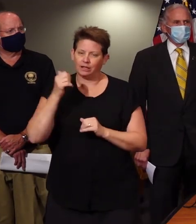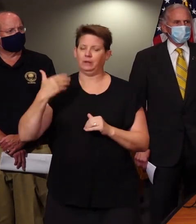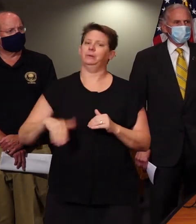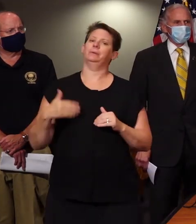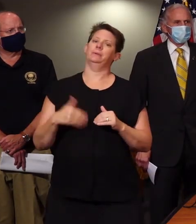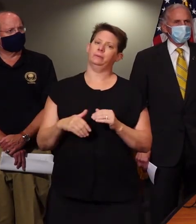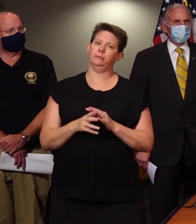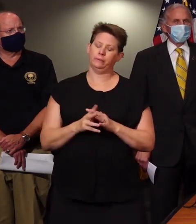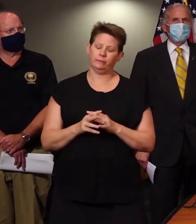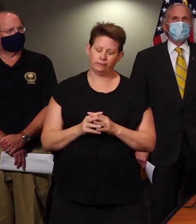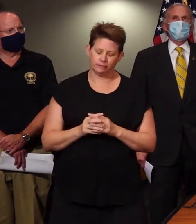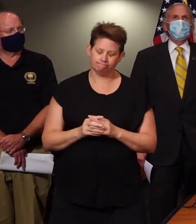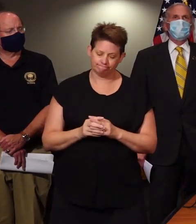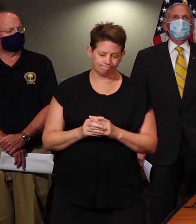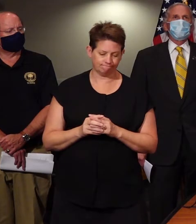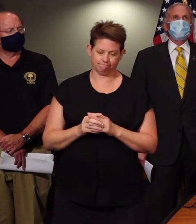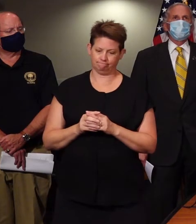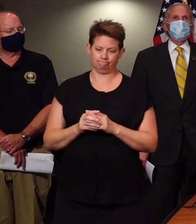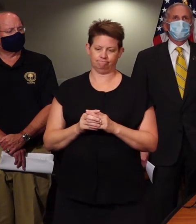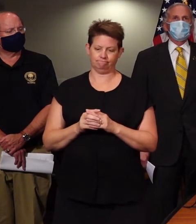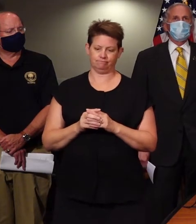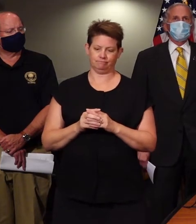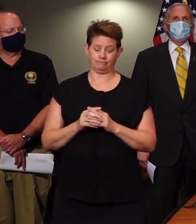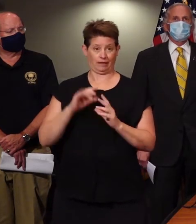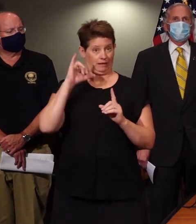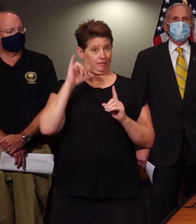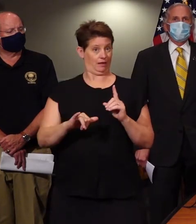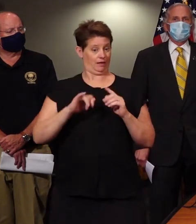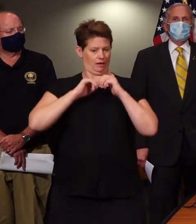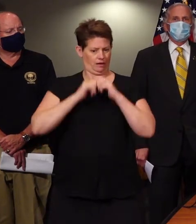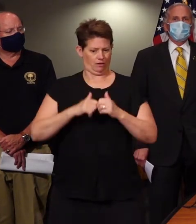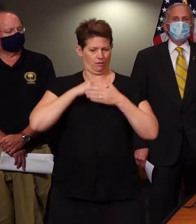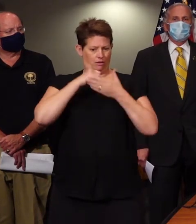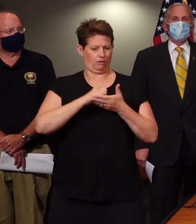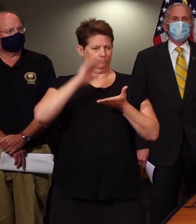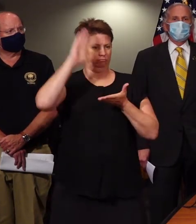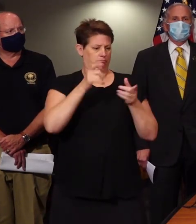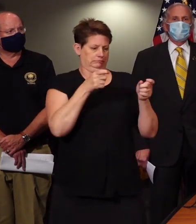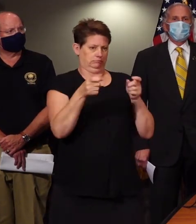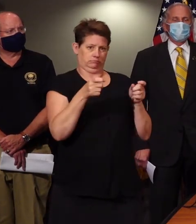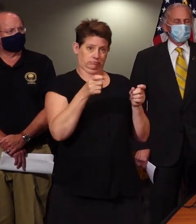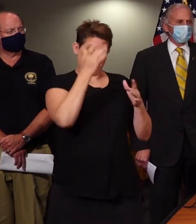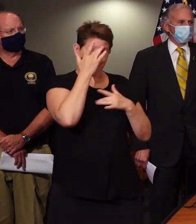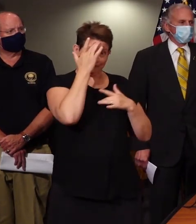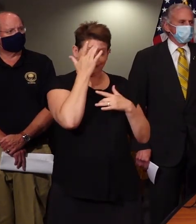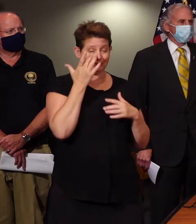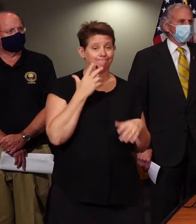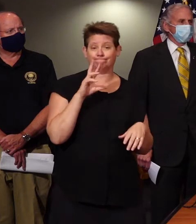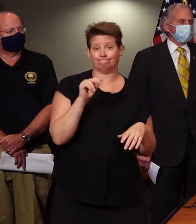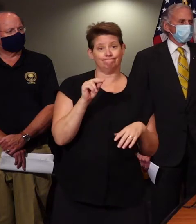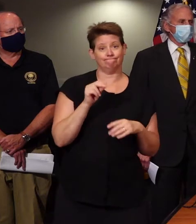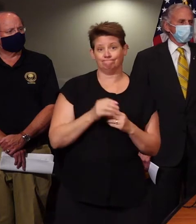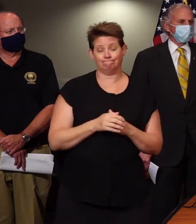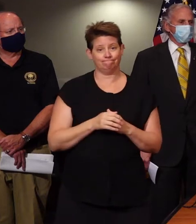And this it's not a means to control disease anymore if we are unable to